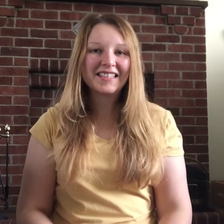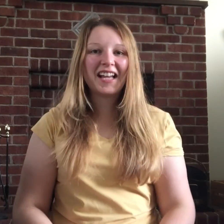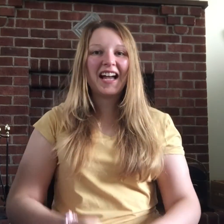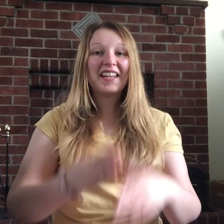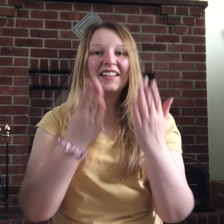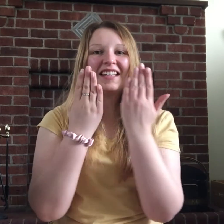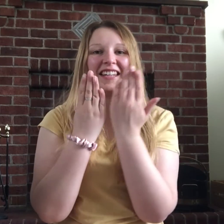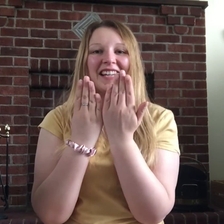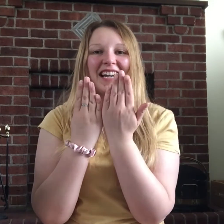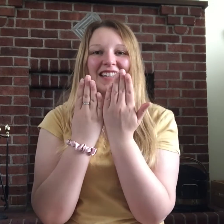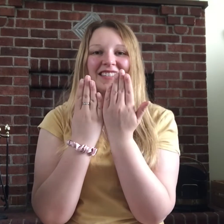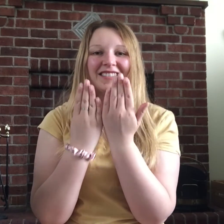Sign 9.